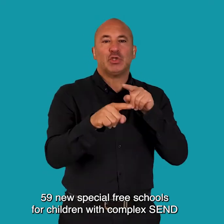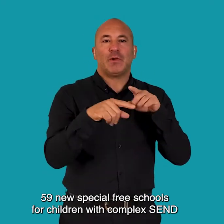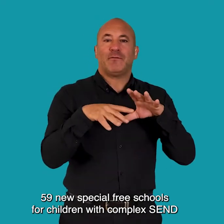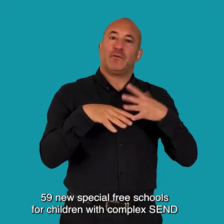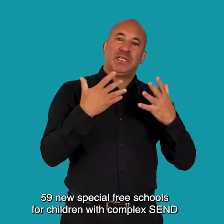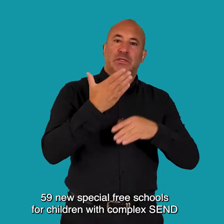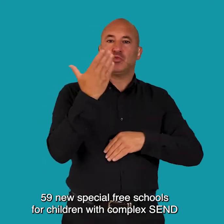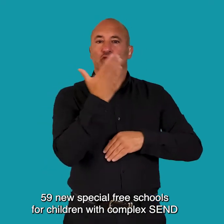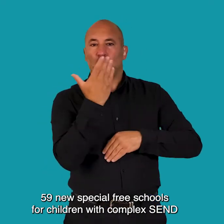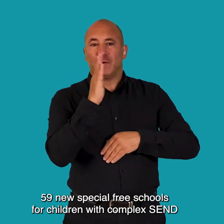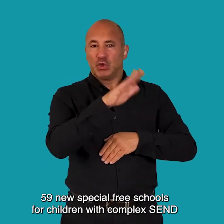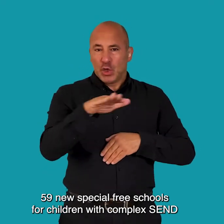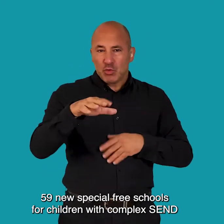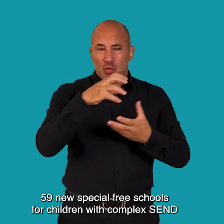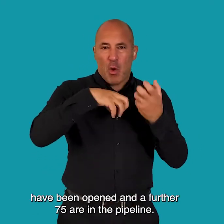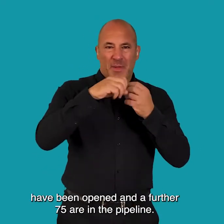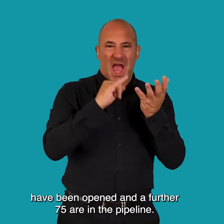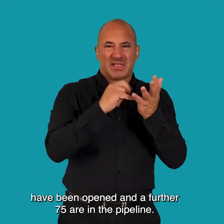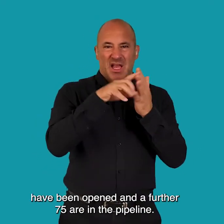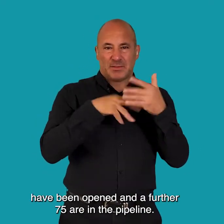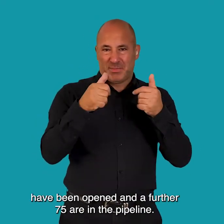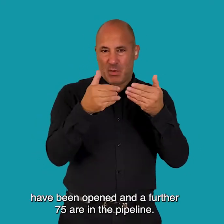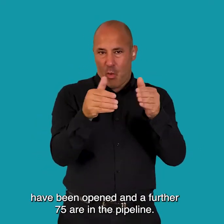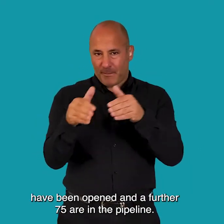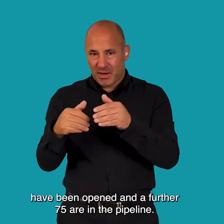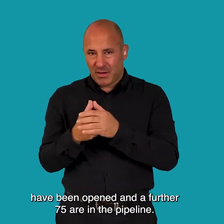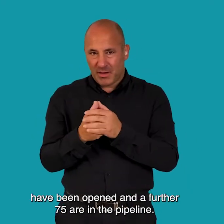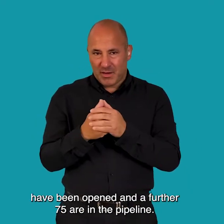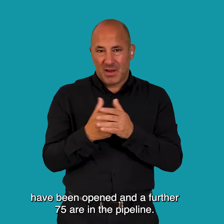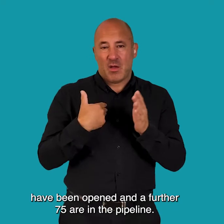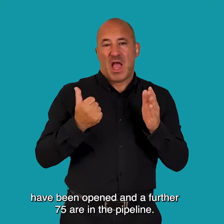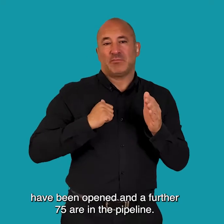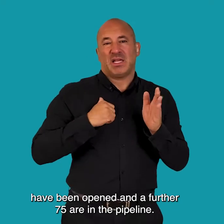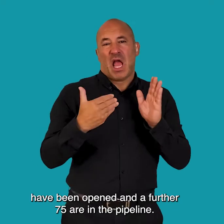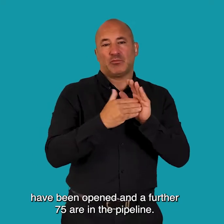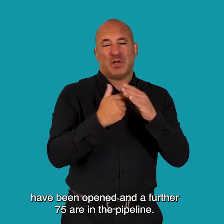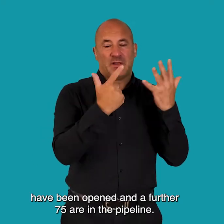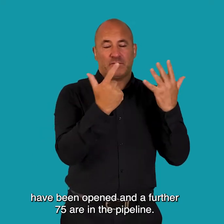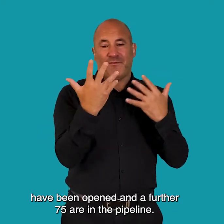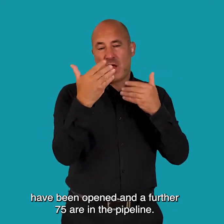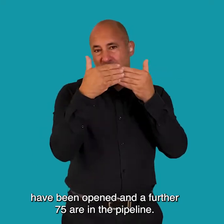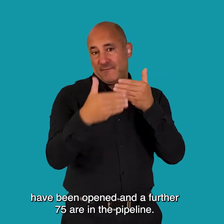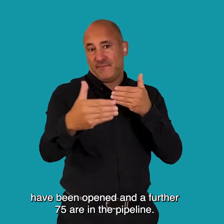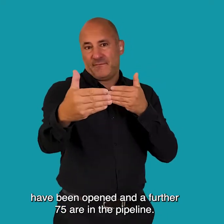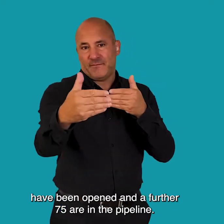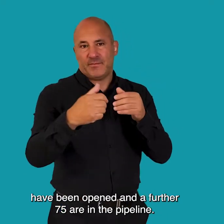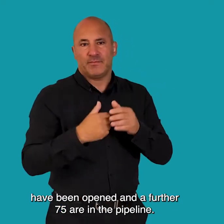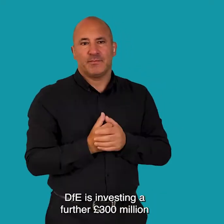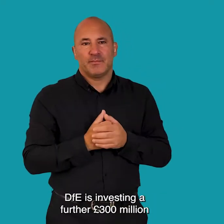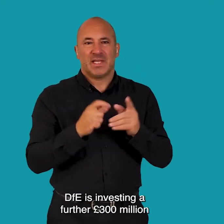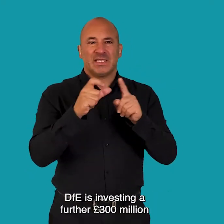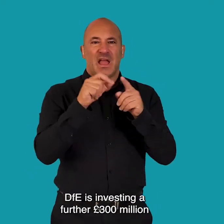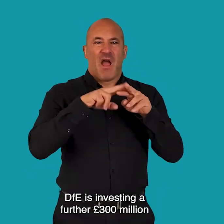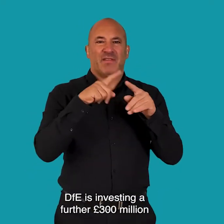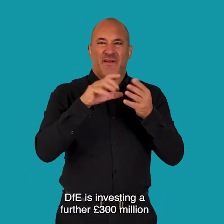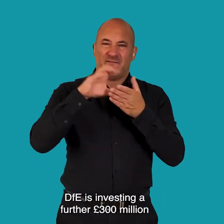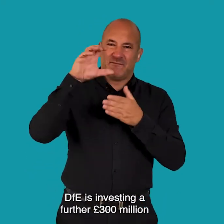children with complex SEND have been opened and a further 75 are in the pipeline. DfE is investing a